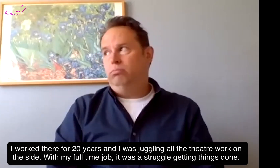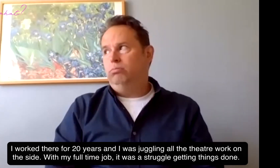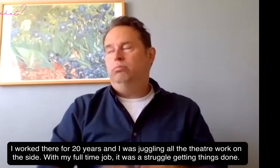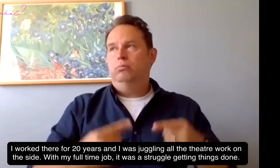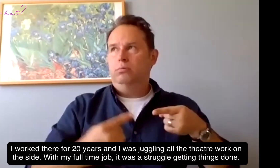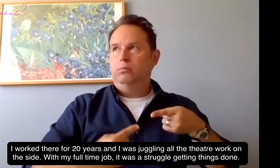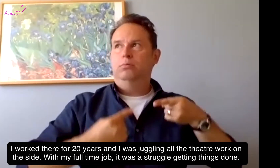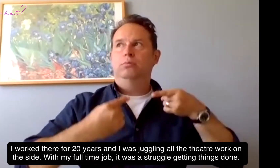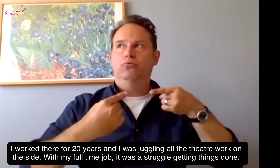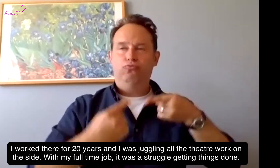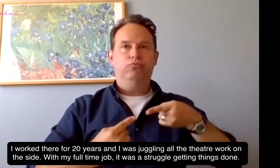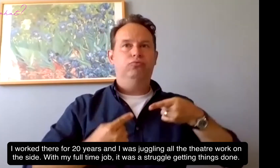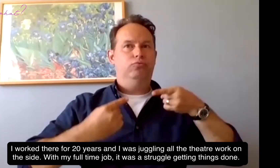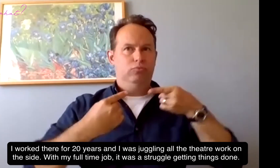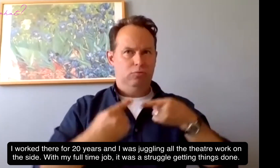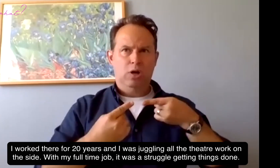It was a struggle to get things done.